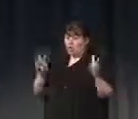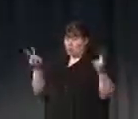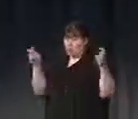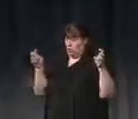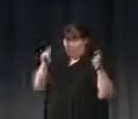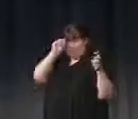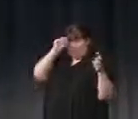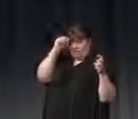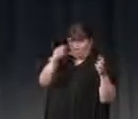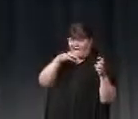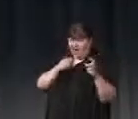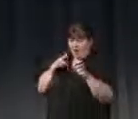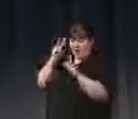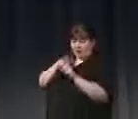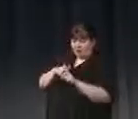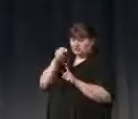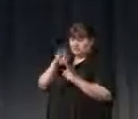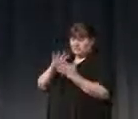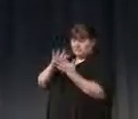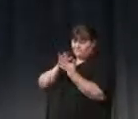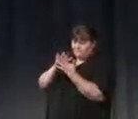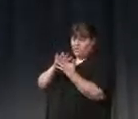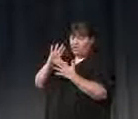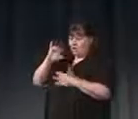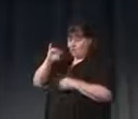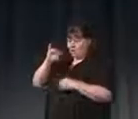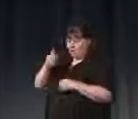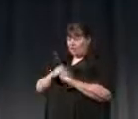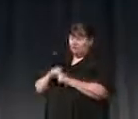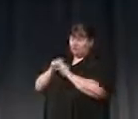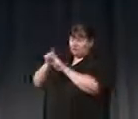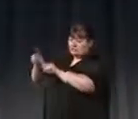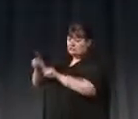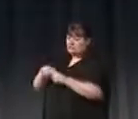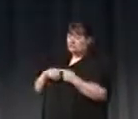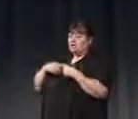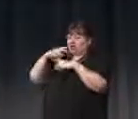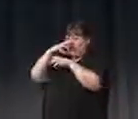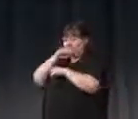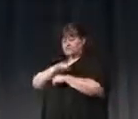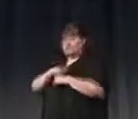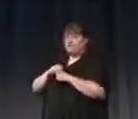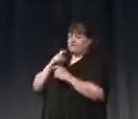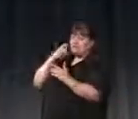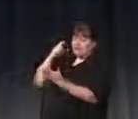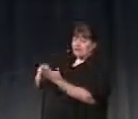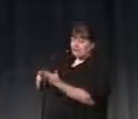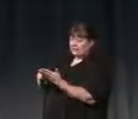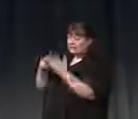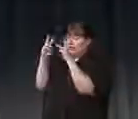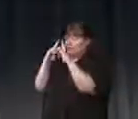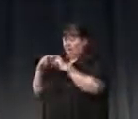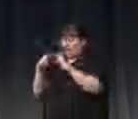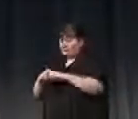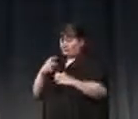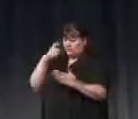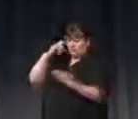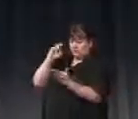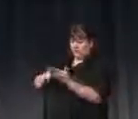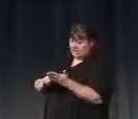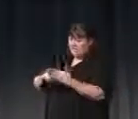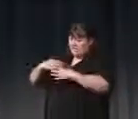the theory and application of filtering, coding, transmitting, estimating, detecting, analyzing,